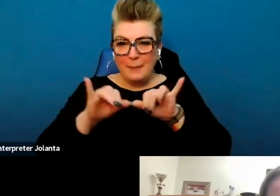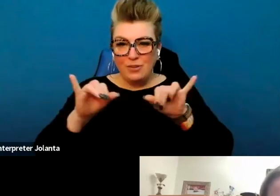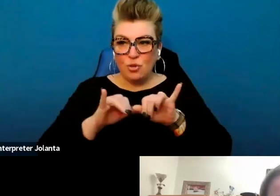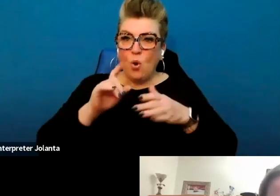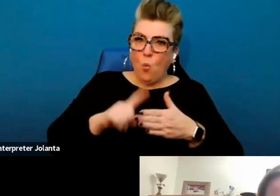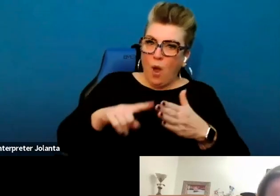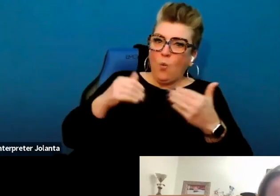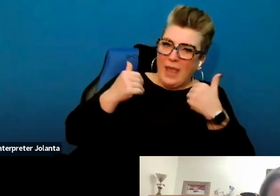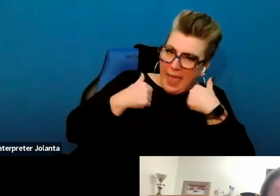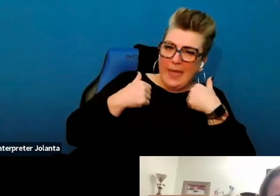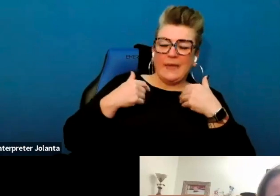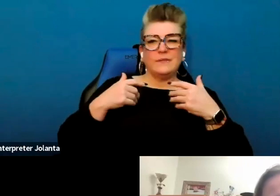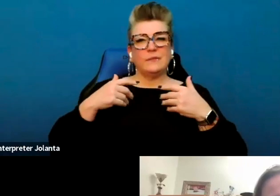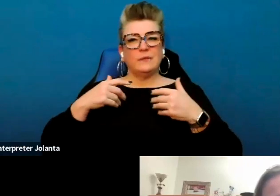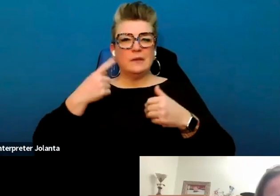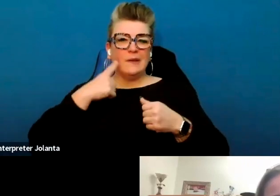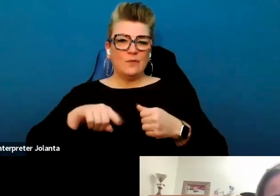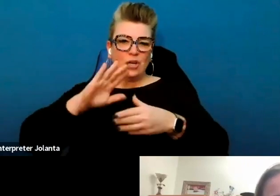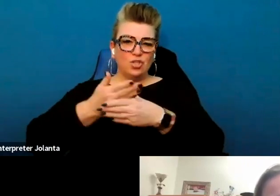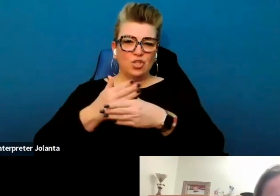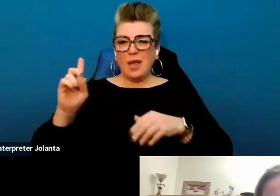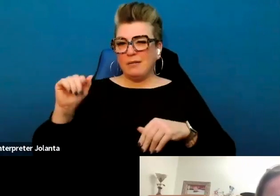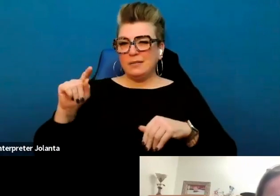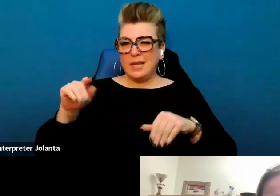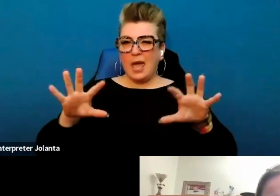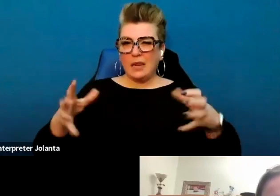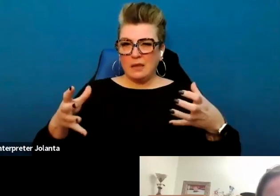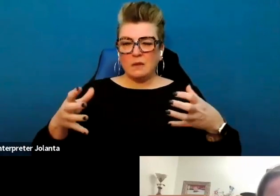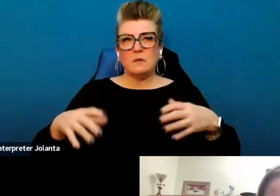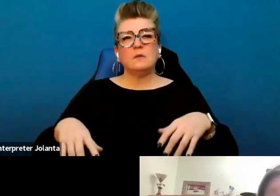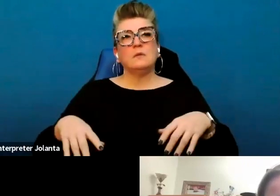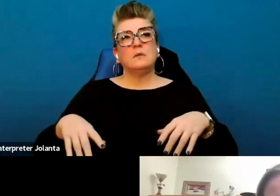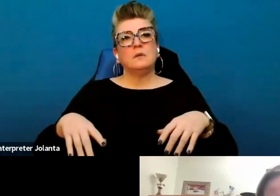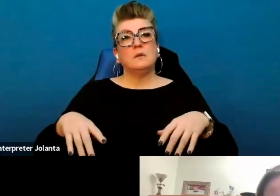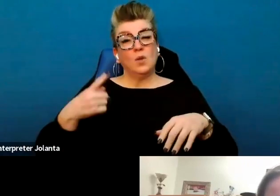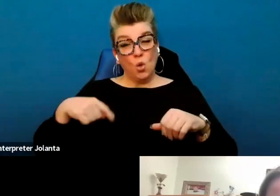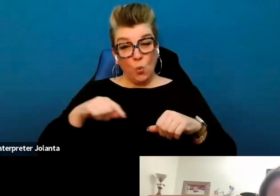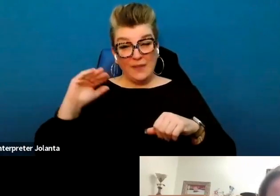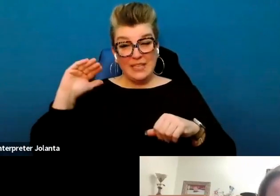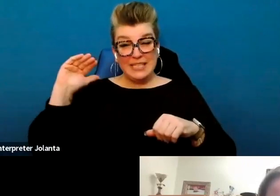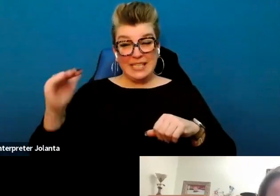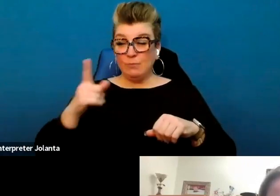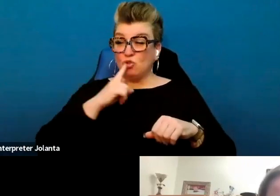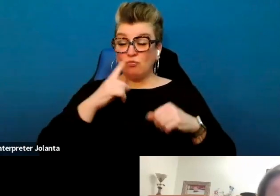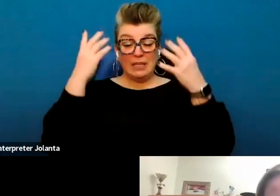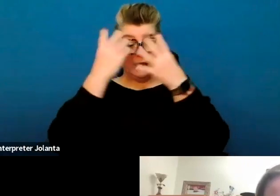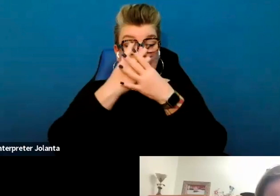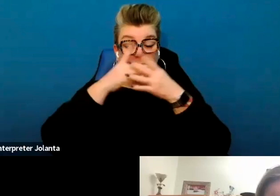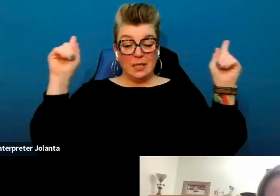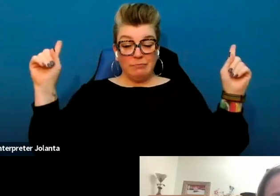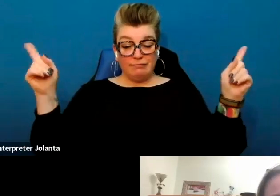that shared data set. We seem to like narrow down on like